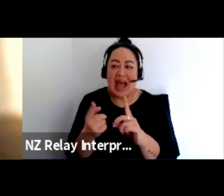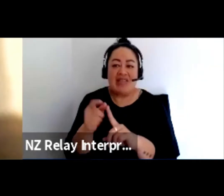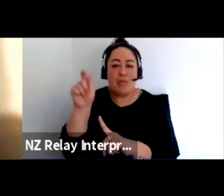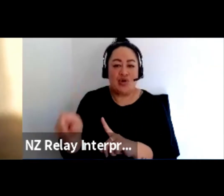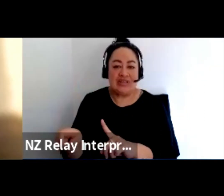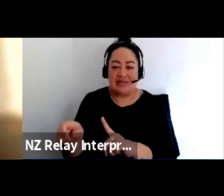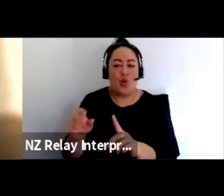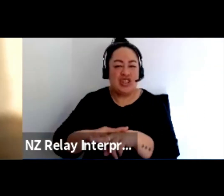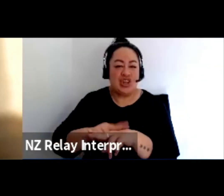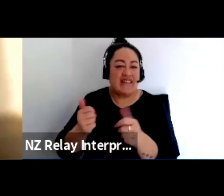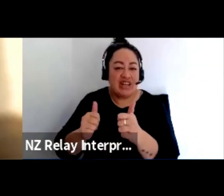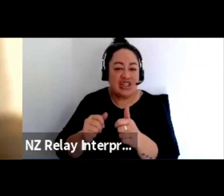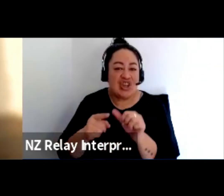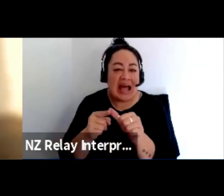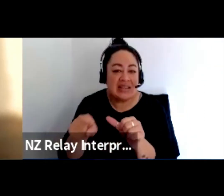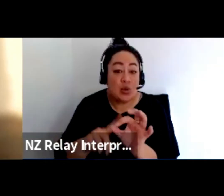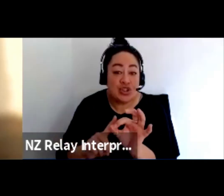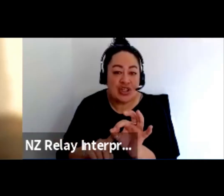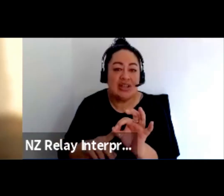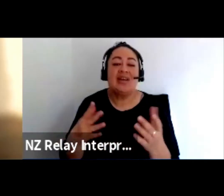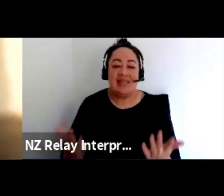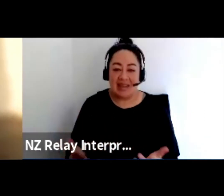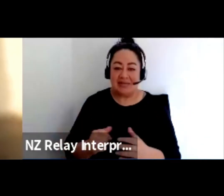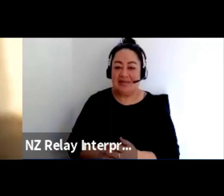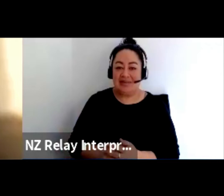again. But if you haven't heard it, ask it. Kei te pai.